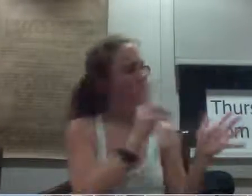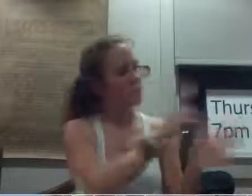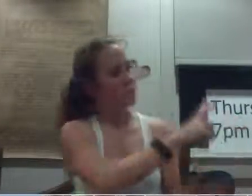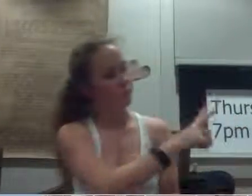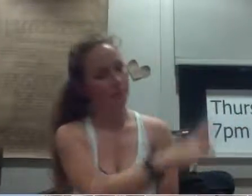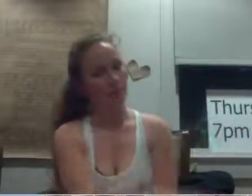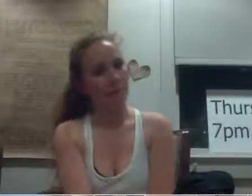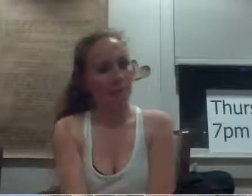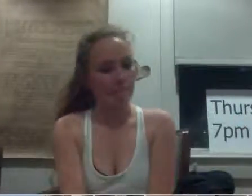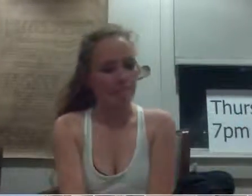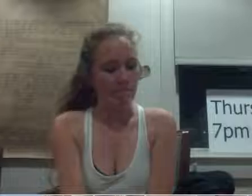As you can see.